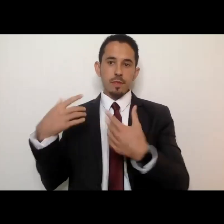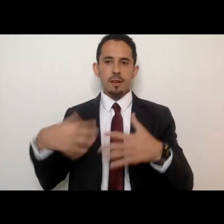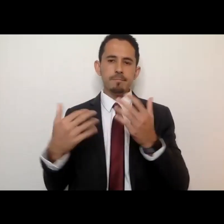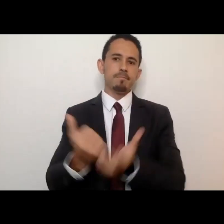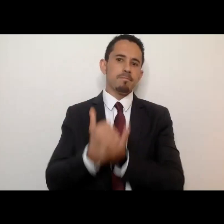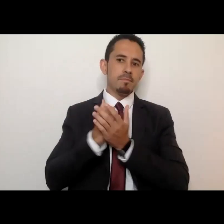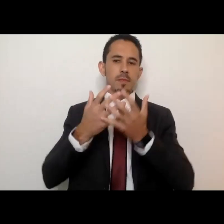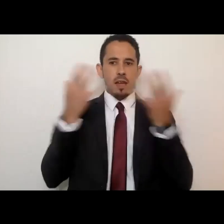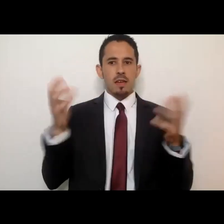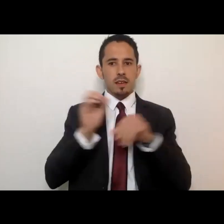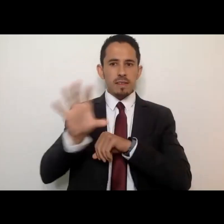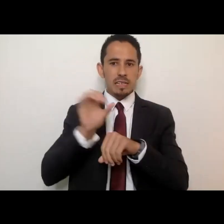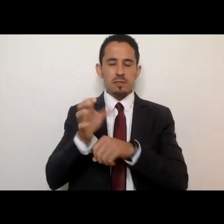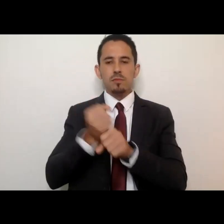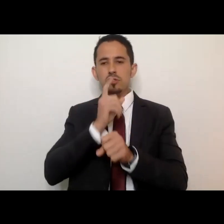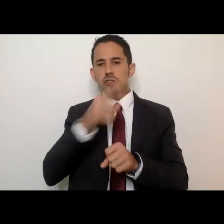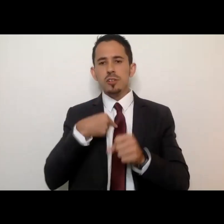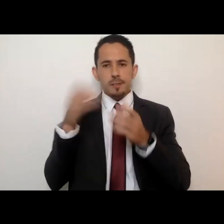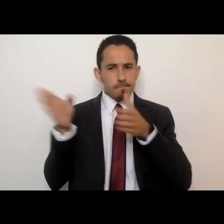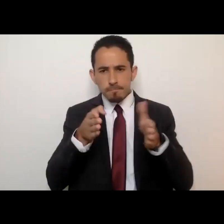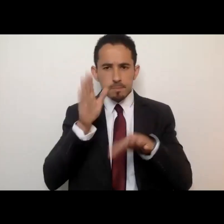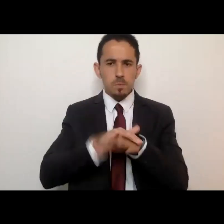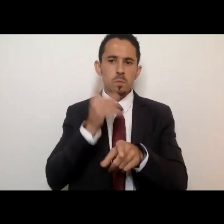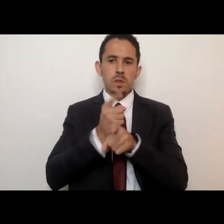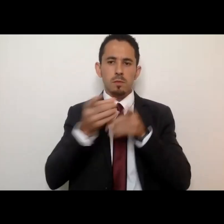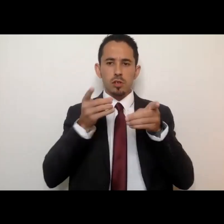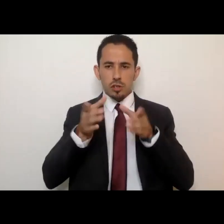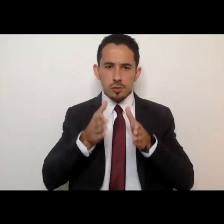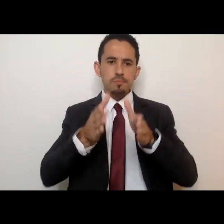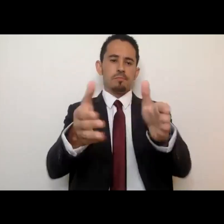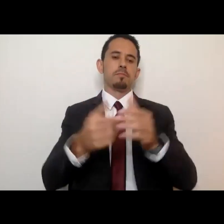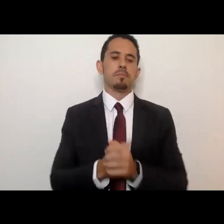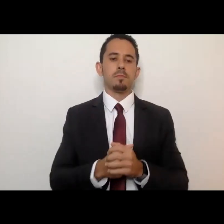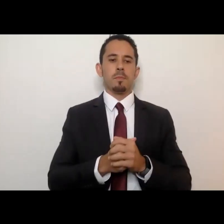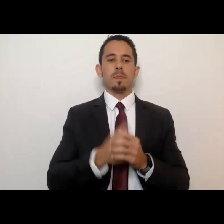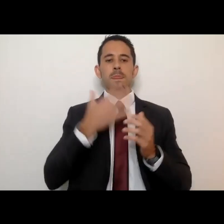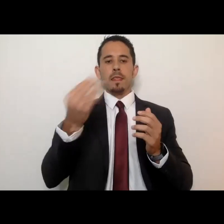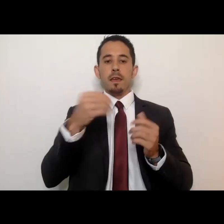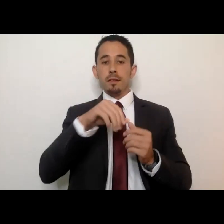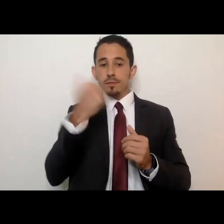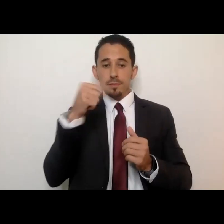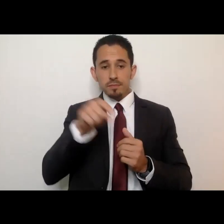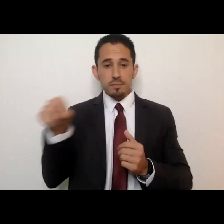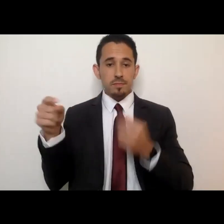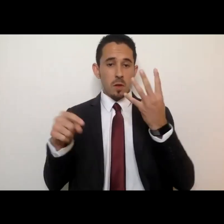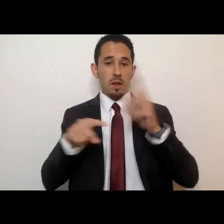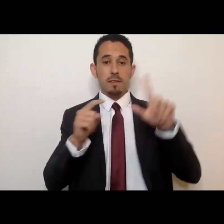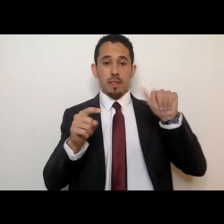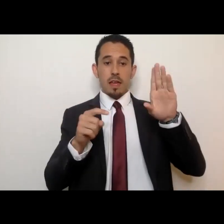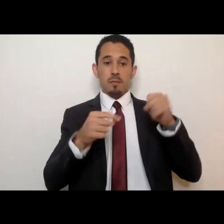Meijden. They've also provided a lot of support, advice, and guidance on which directions I should take.